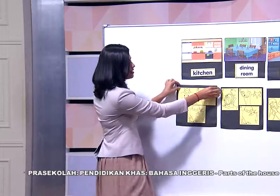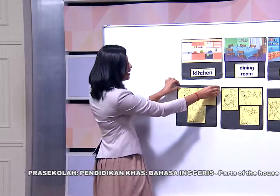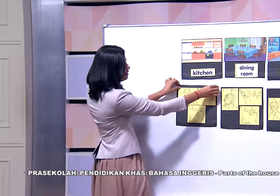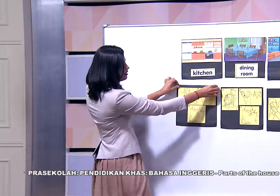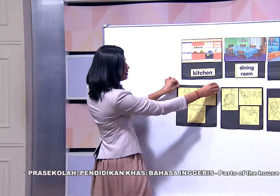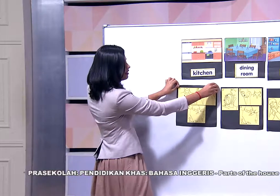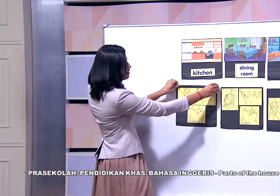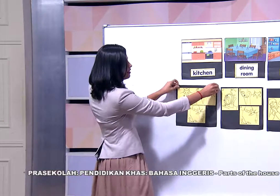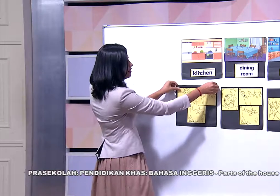sign.